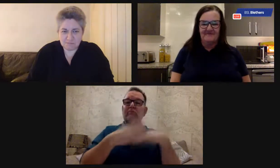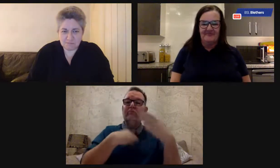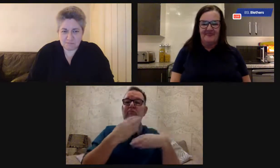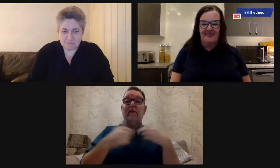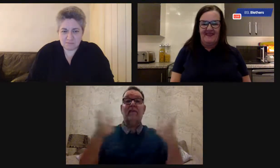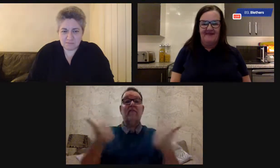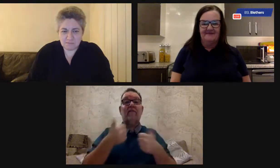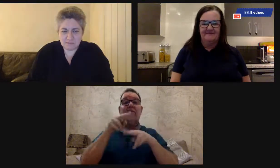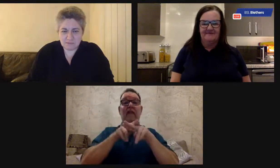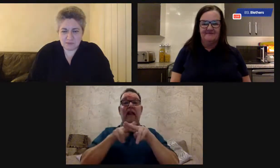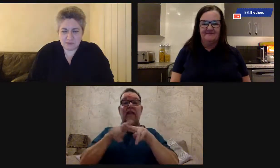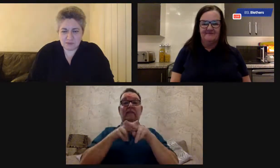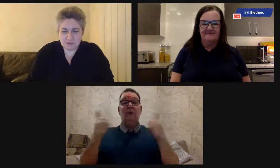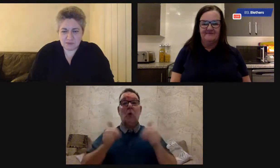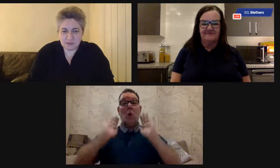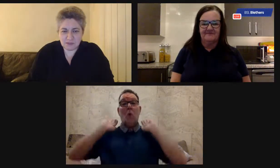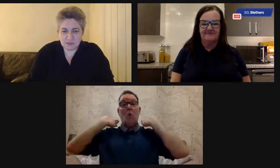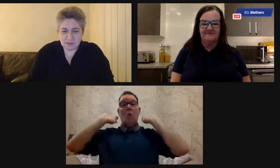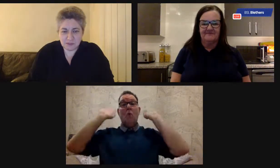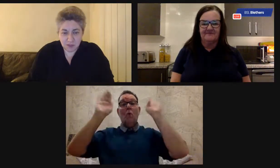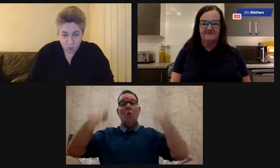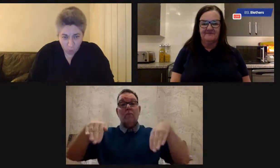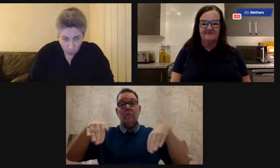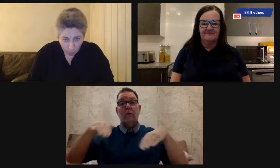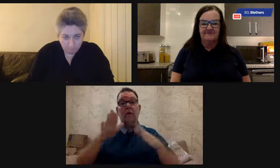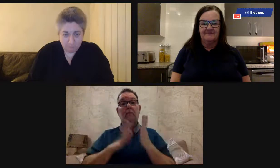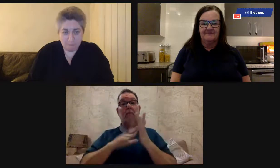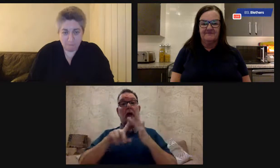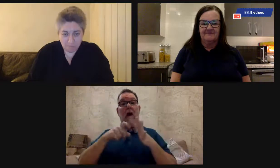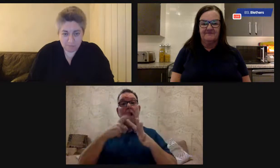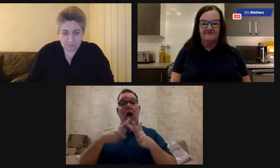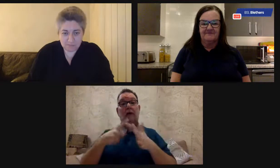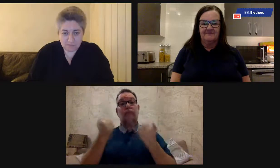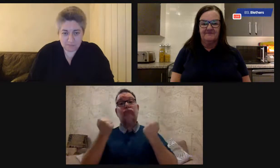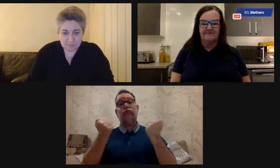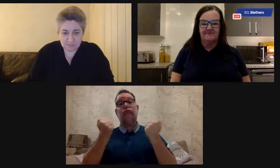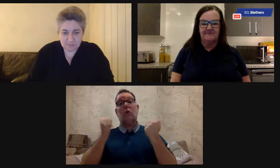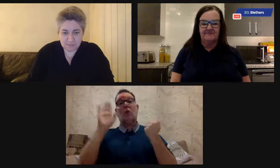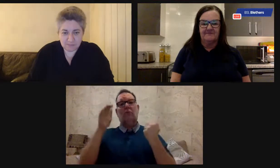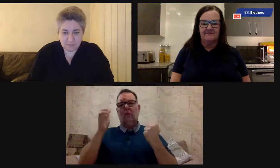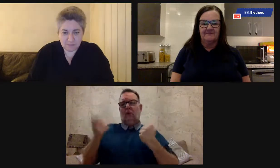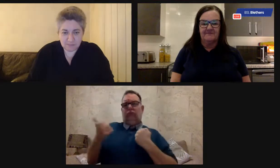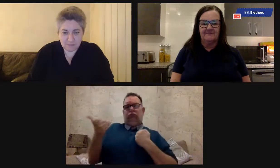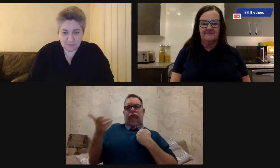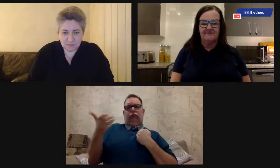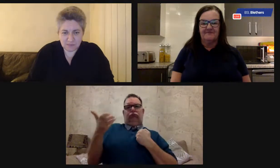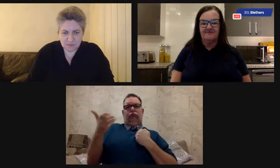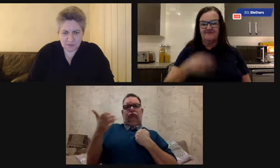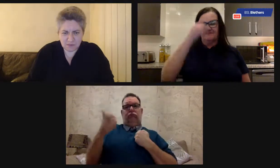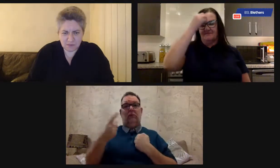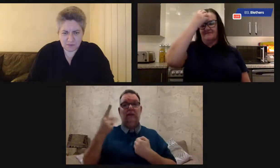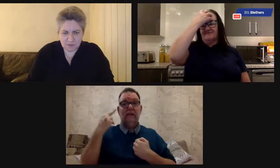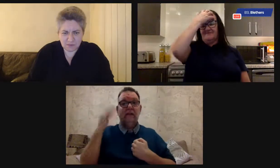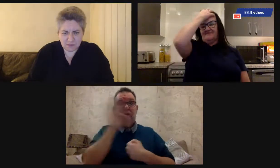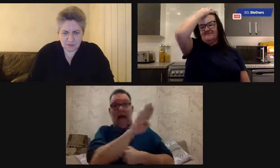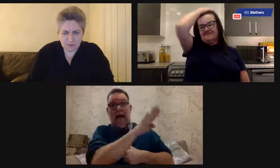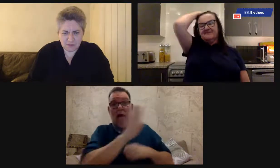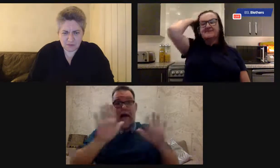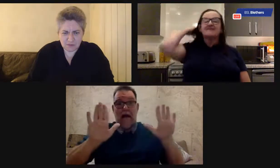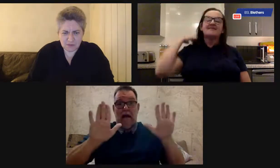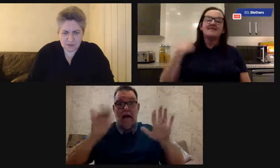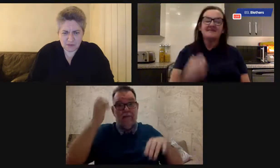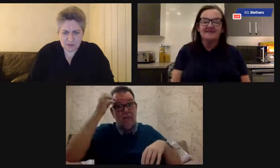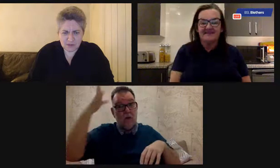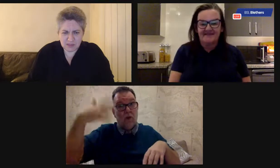big. Everything was fine. And then on the Friday, they were going home, and Mike had